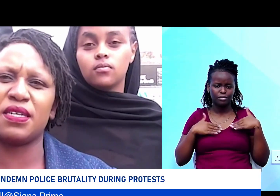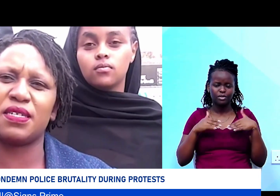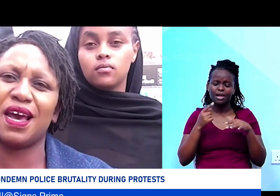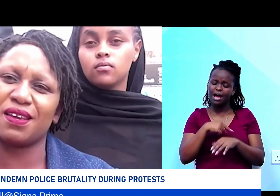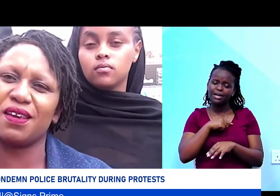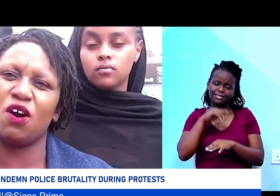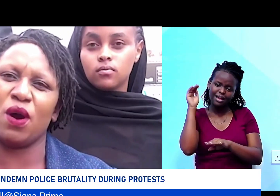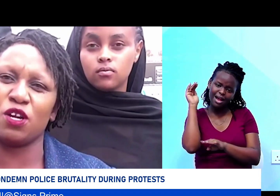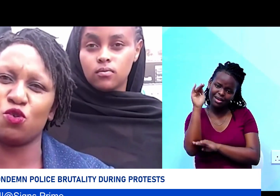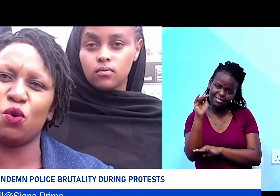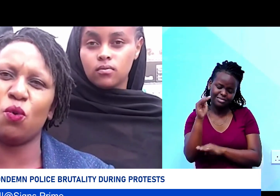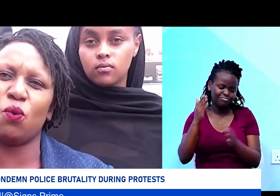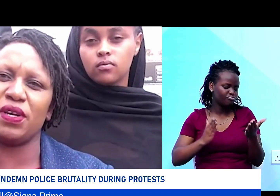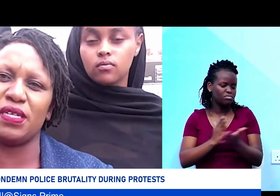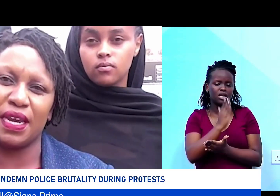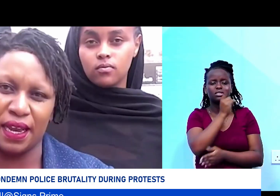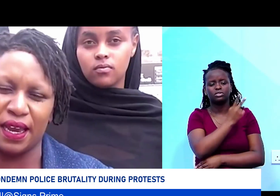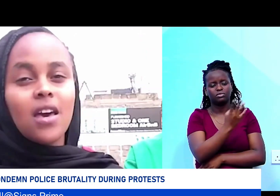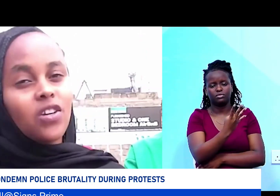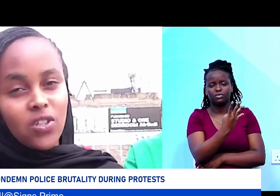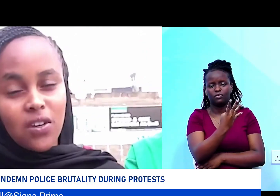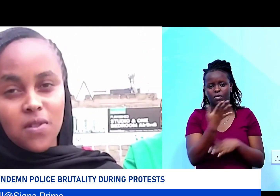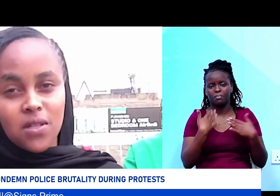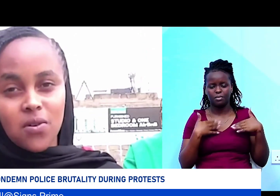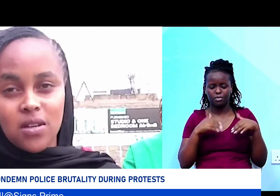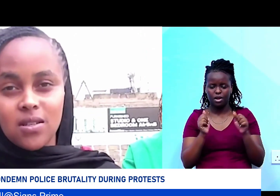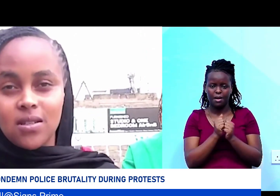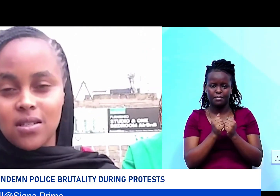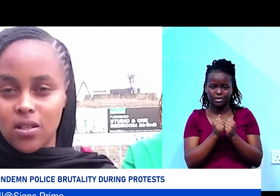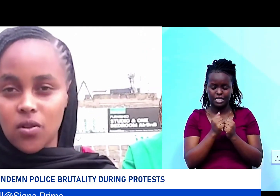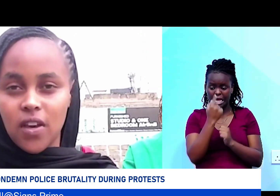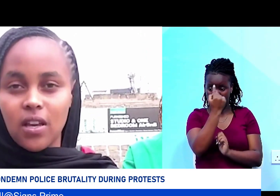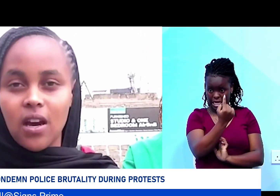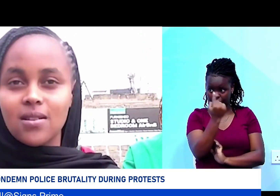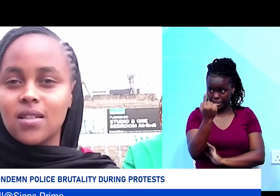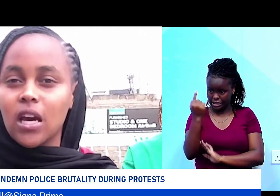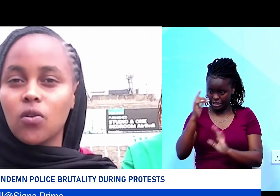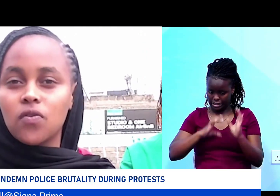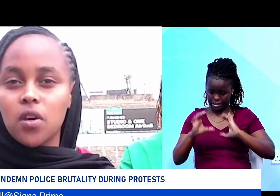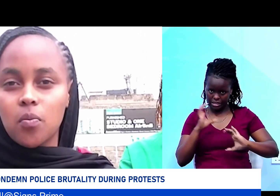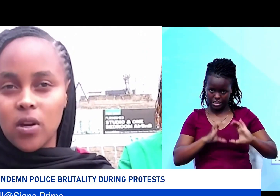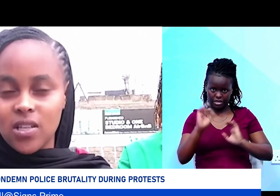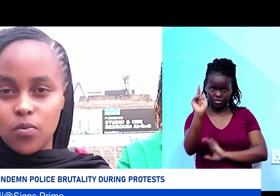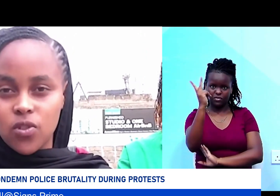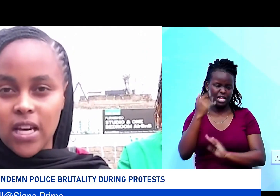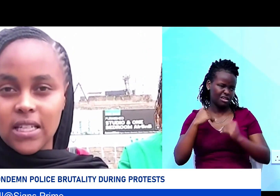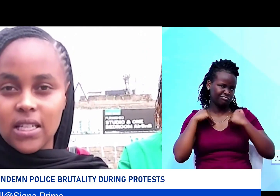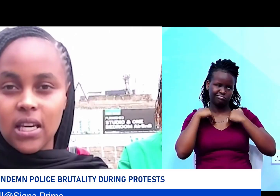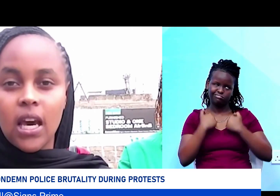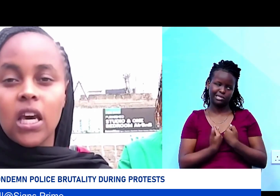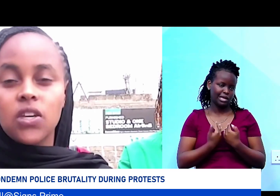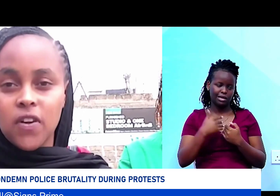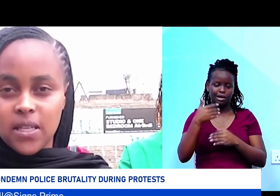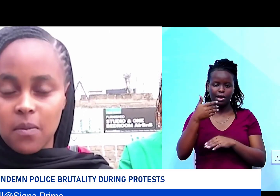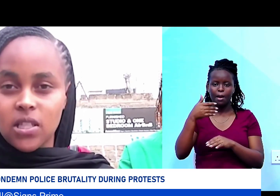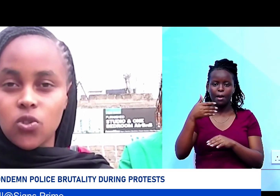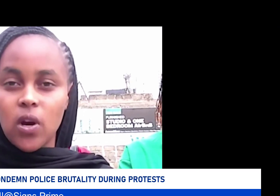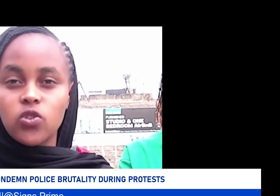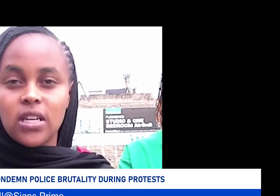least haki yao watu itendeke. Each and every single citizen of Kenya is tired of the police brutality. It felt amazing to actually